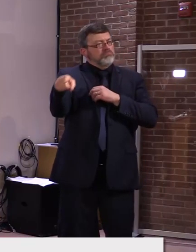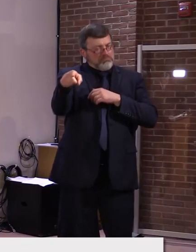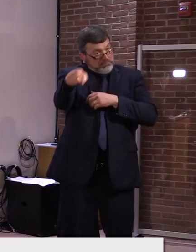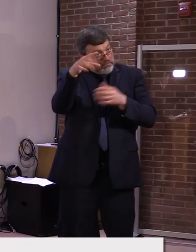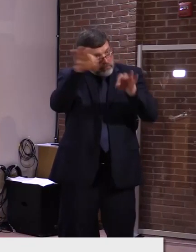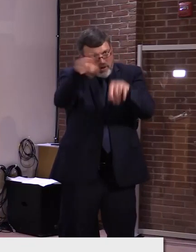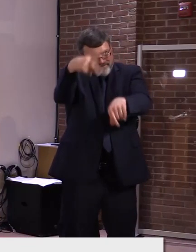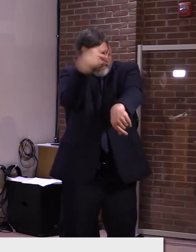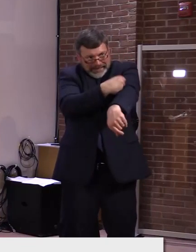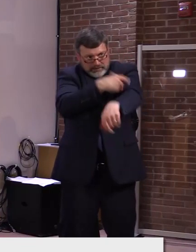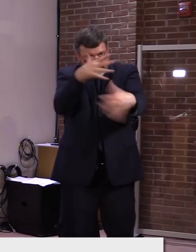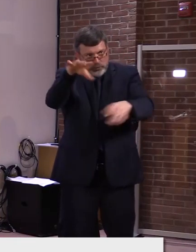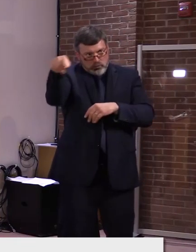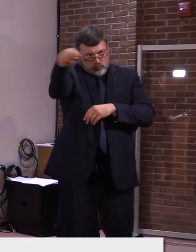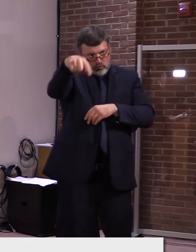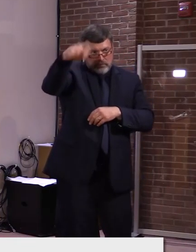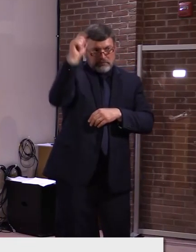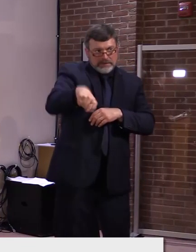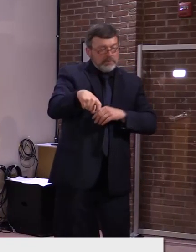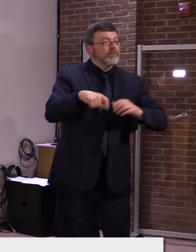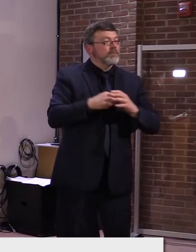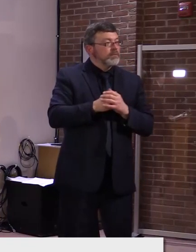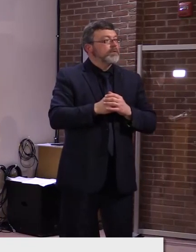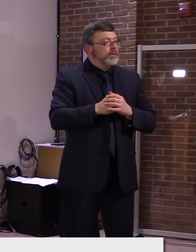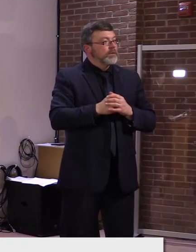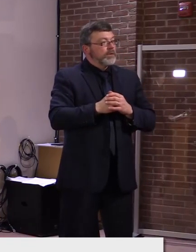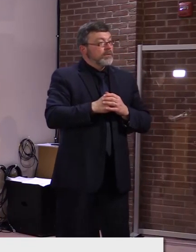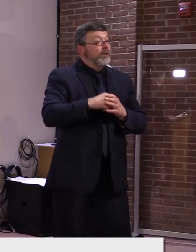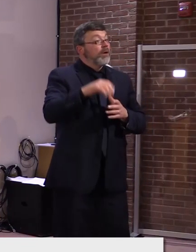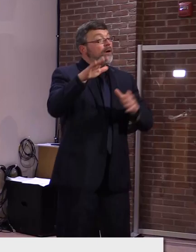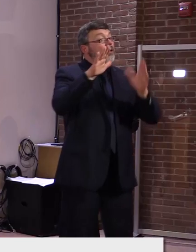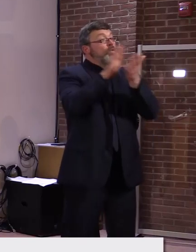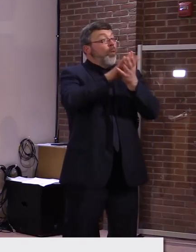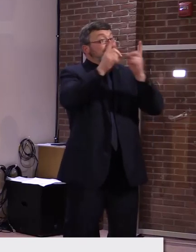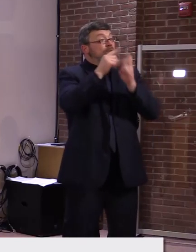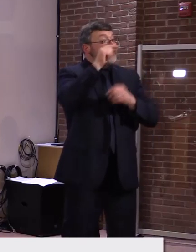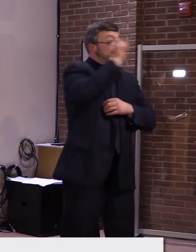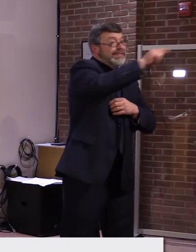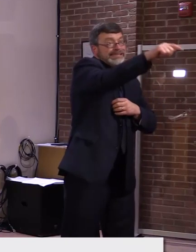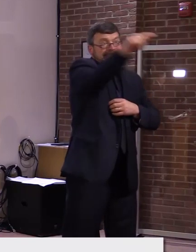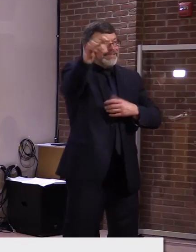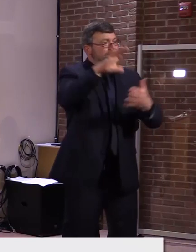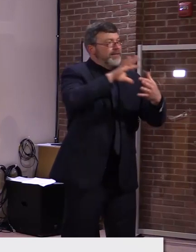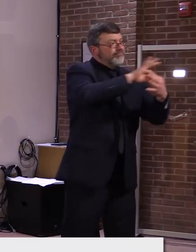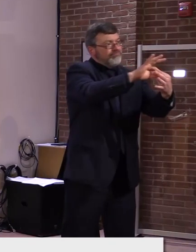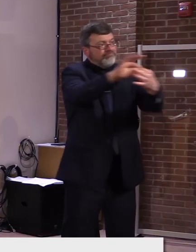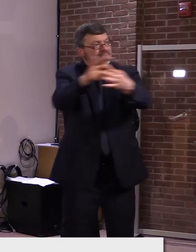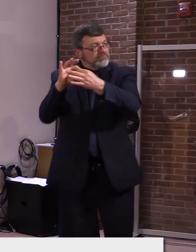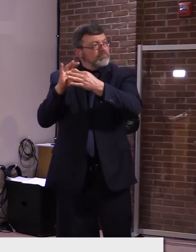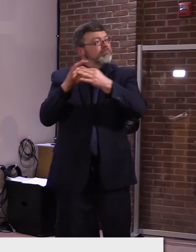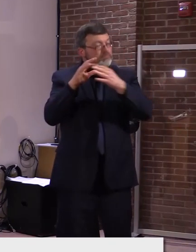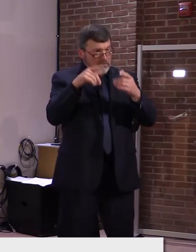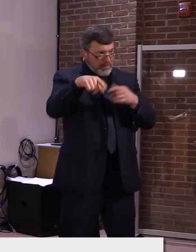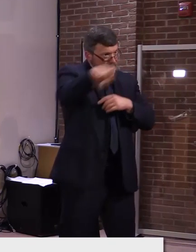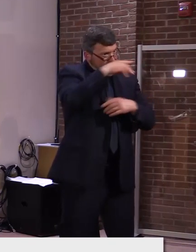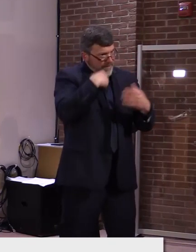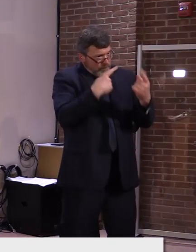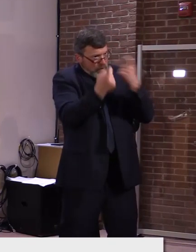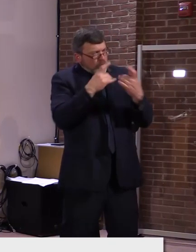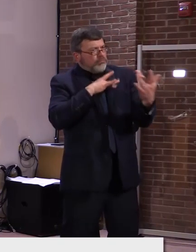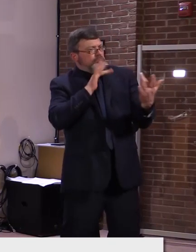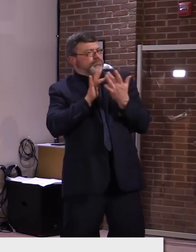We have been working directly with districts to answer their questions and to assist them with specific questions as they come up. This is yet another moment